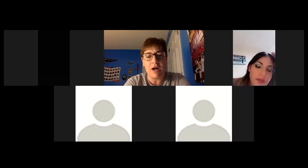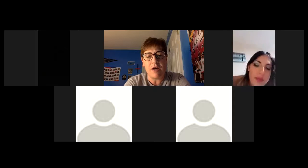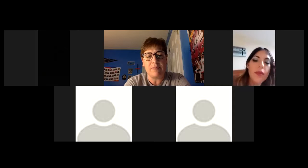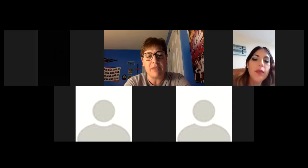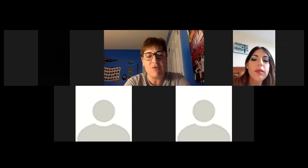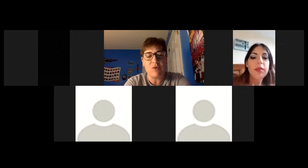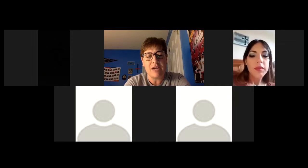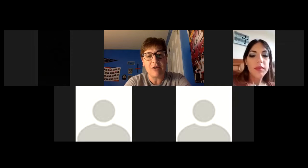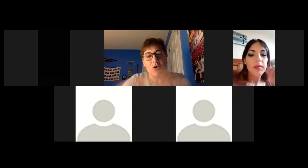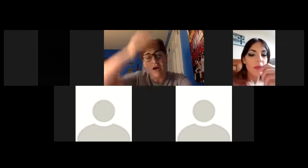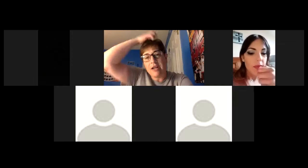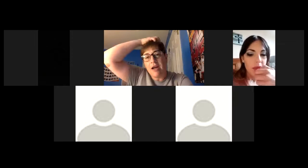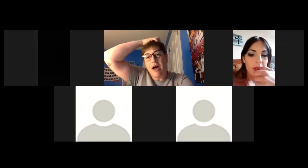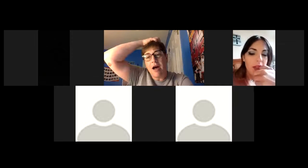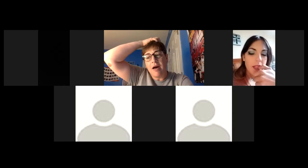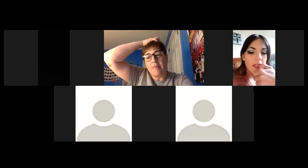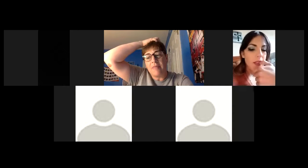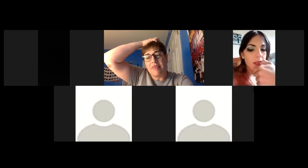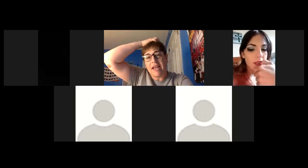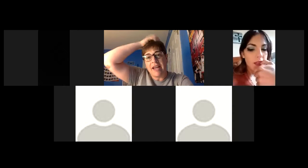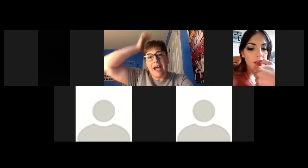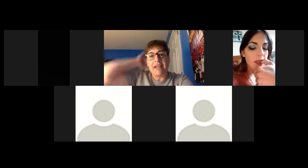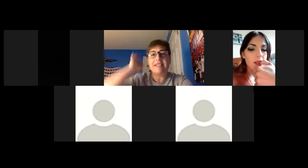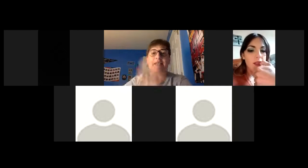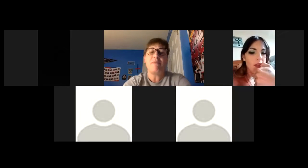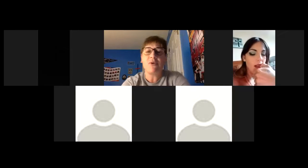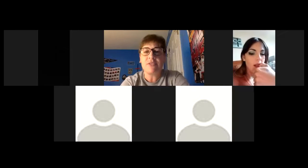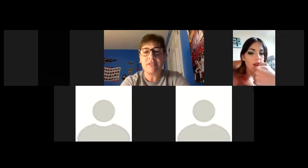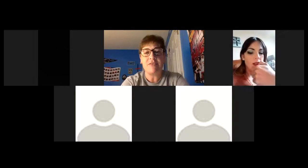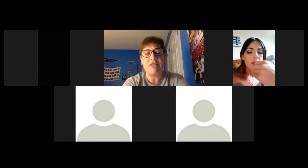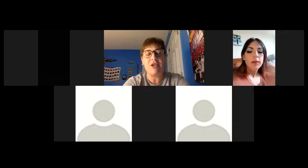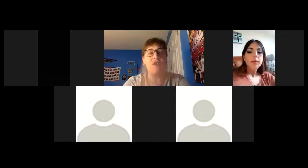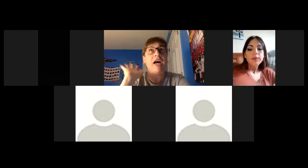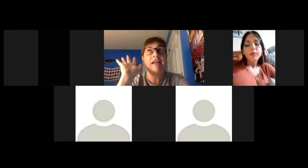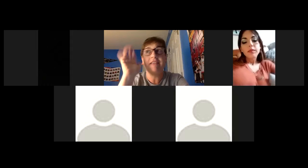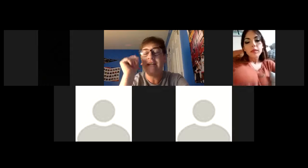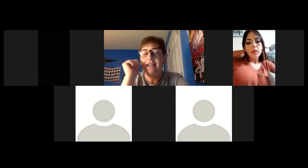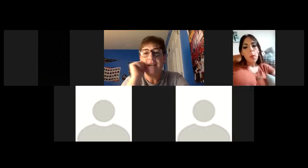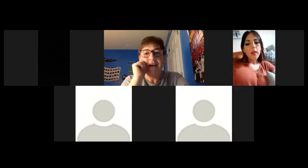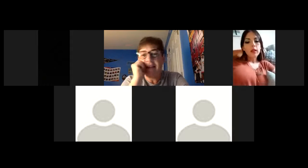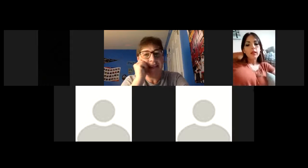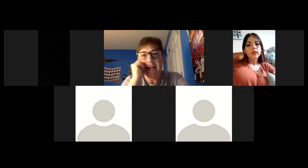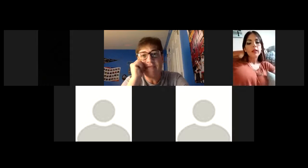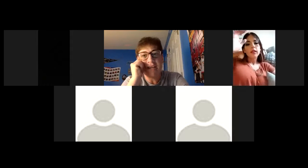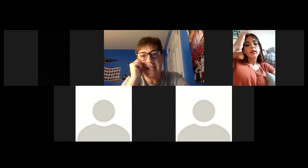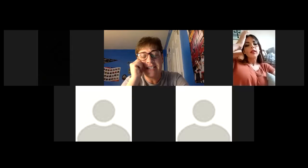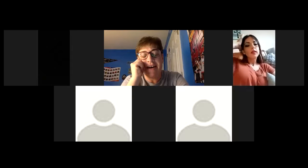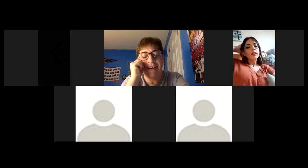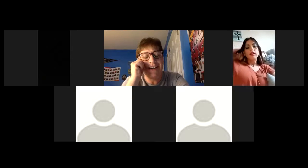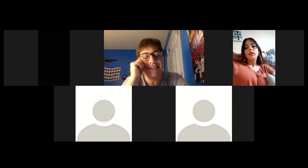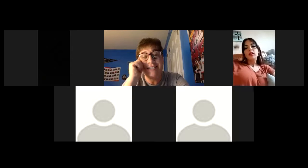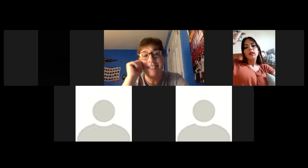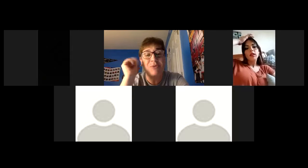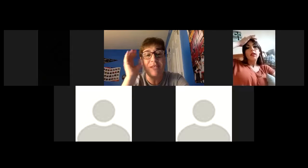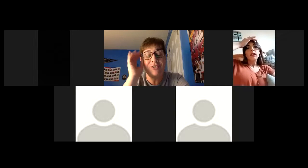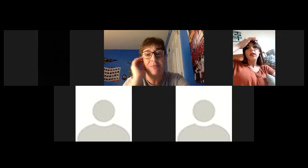before everyone got on that I did post the video finally. I didn't think I'd ever get it